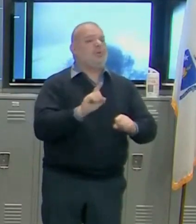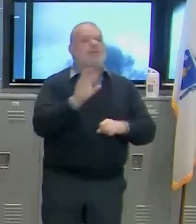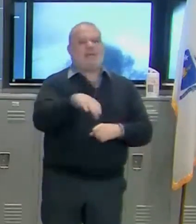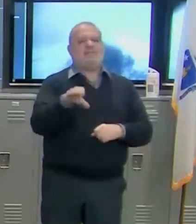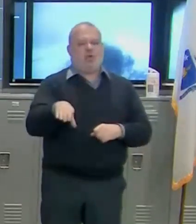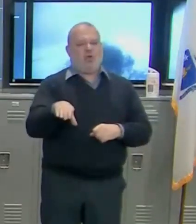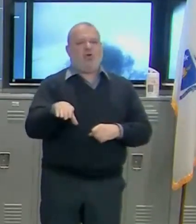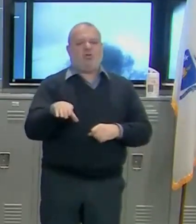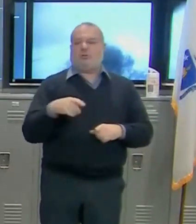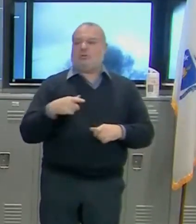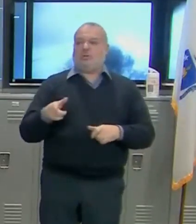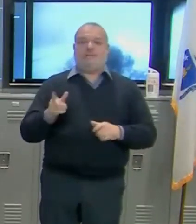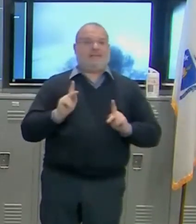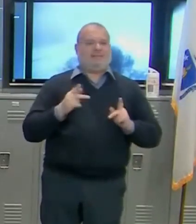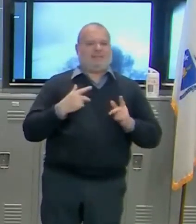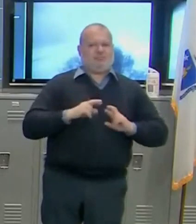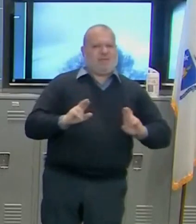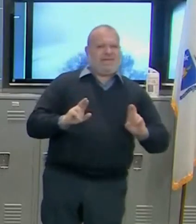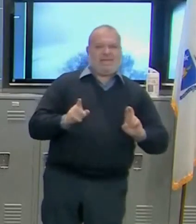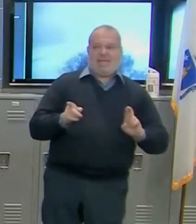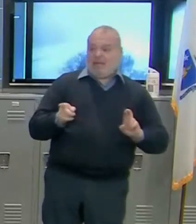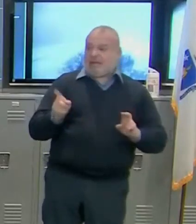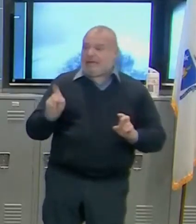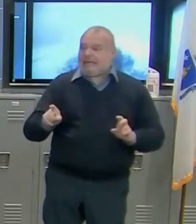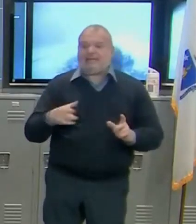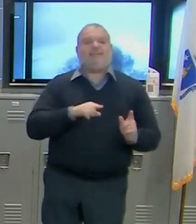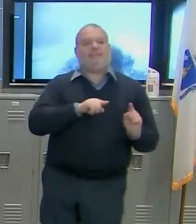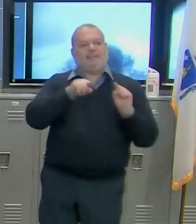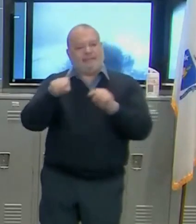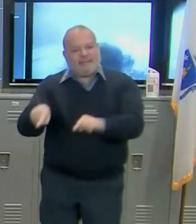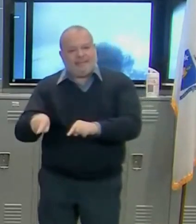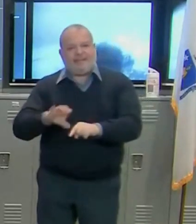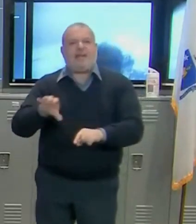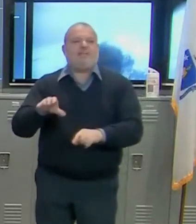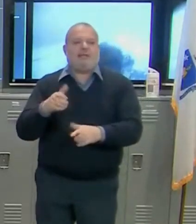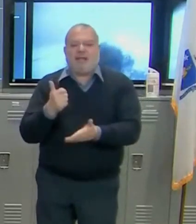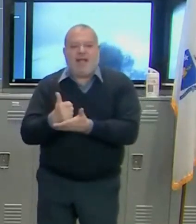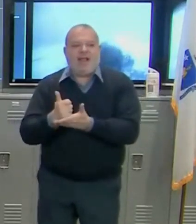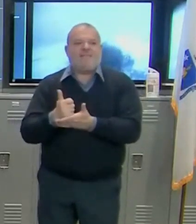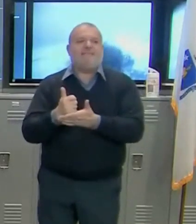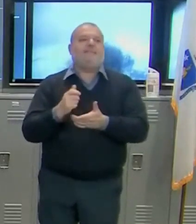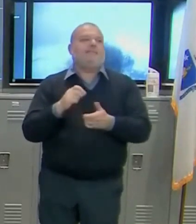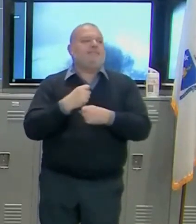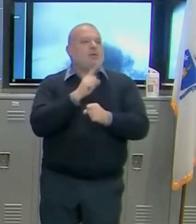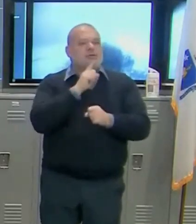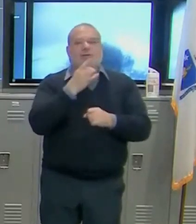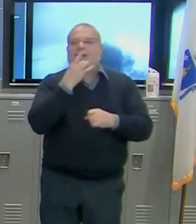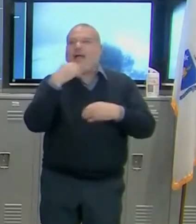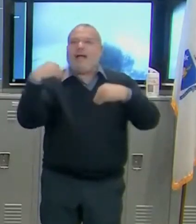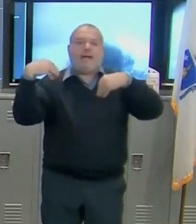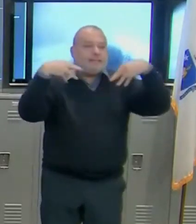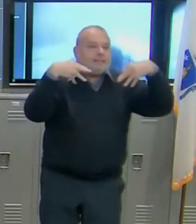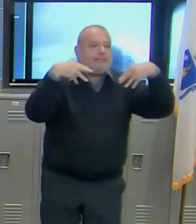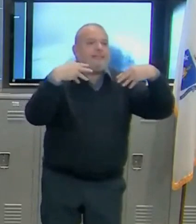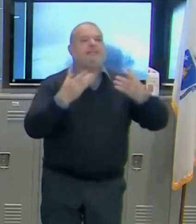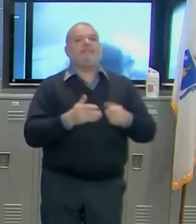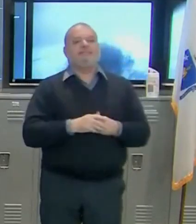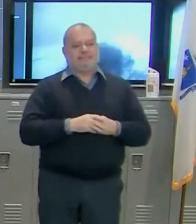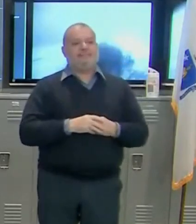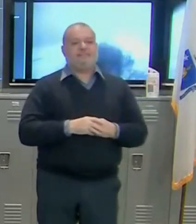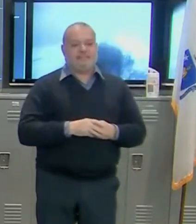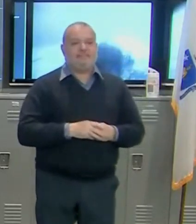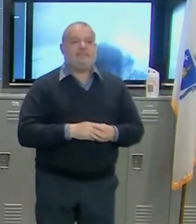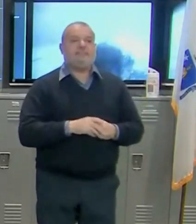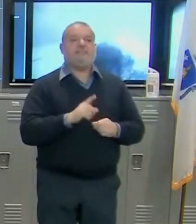in repairing damage to the electric system and restoring customer outages. The good news is our neighboring states don't have the outages we have,